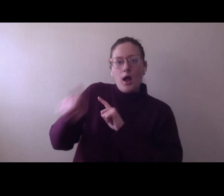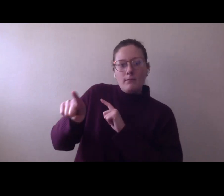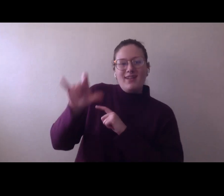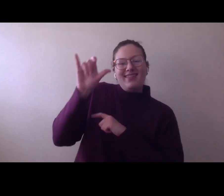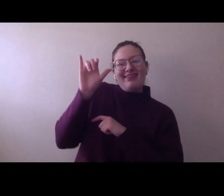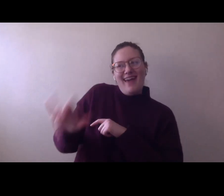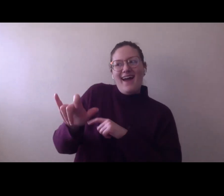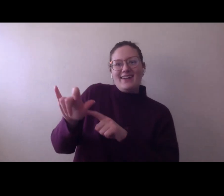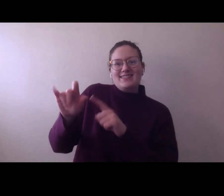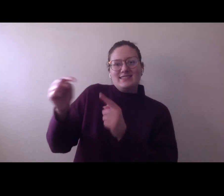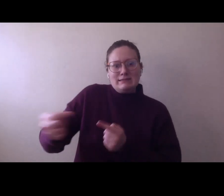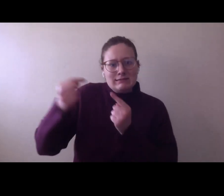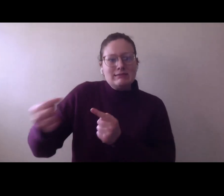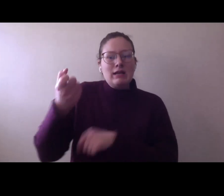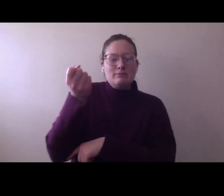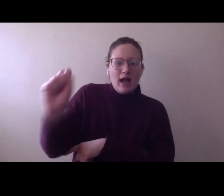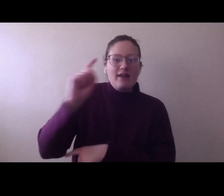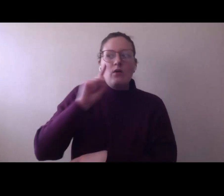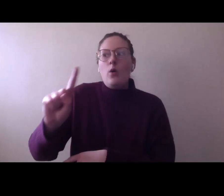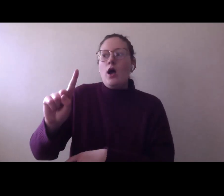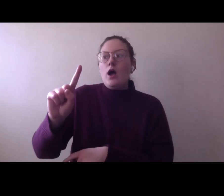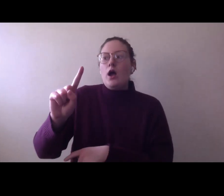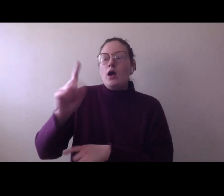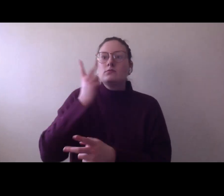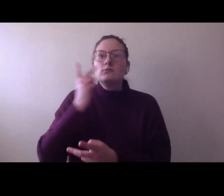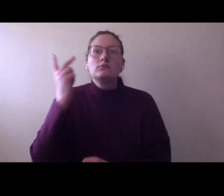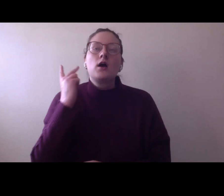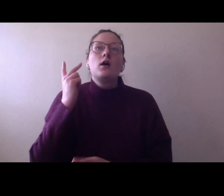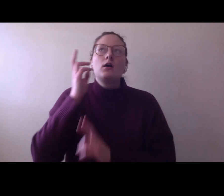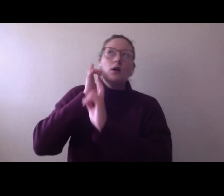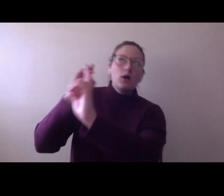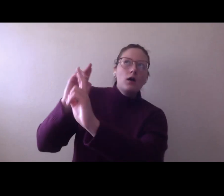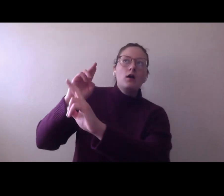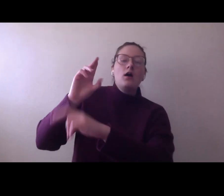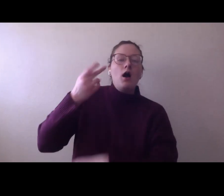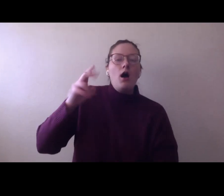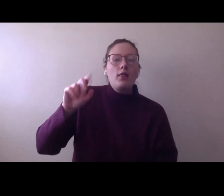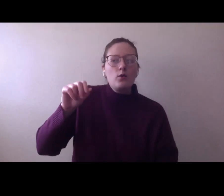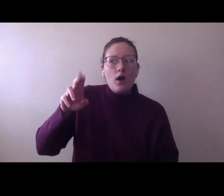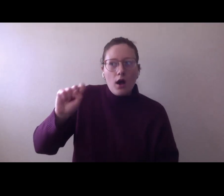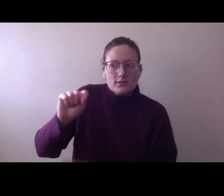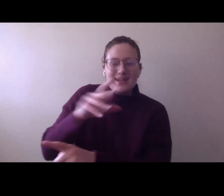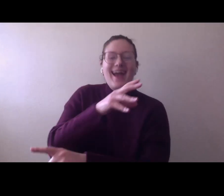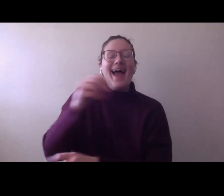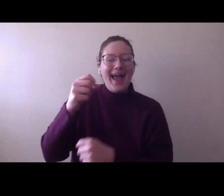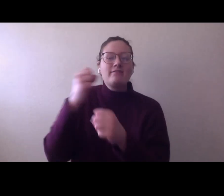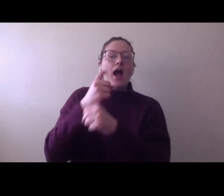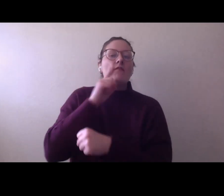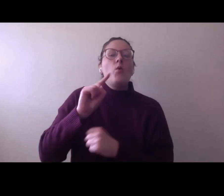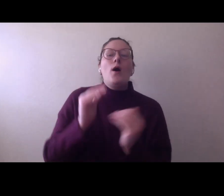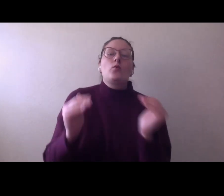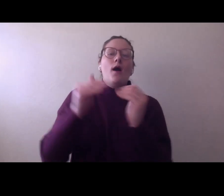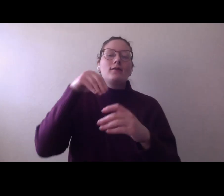for the remembrance of the Holocaust, but also to fight for equality in academia as